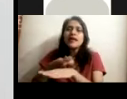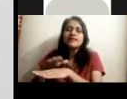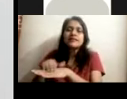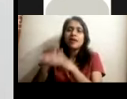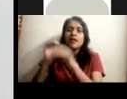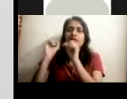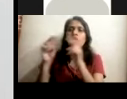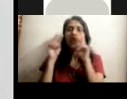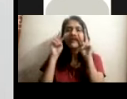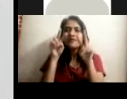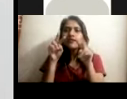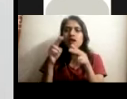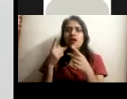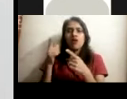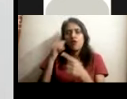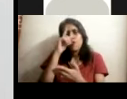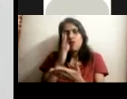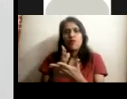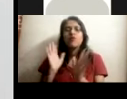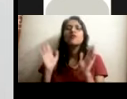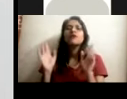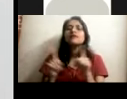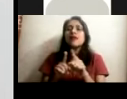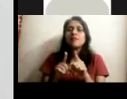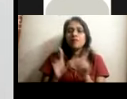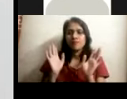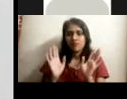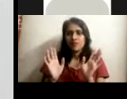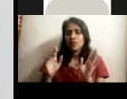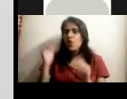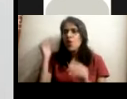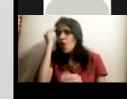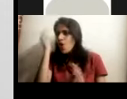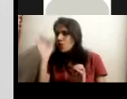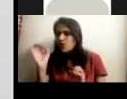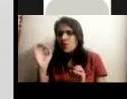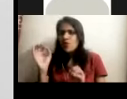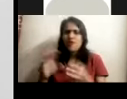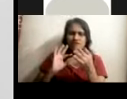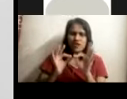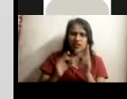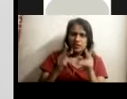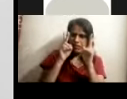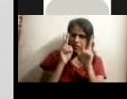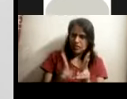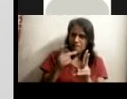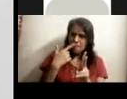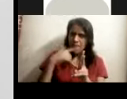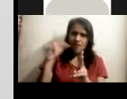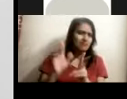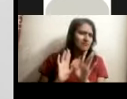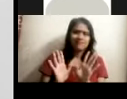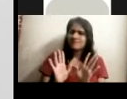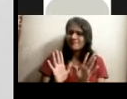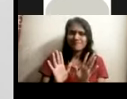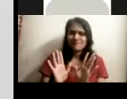therefore no knowledge, there is no one truth, there is no one fixed knowledge, and depending on